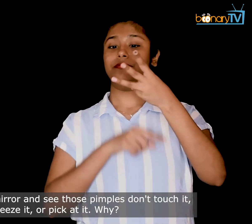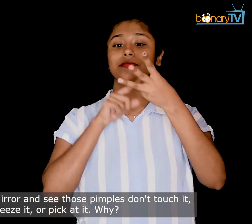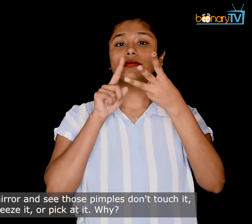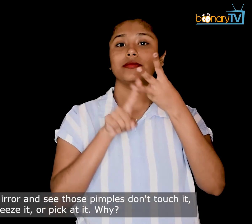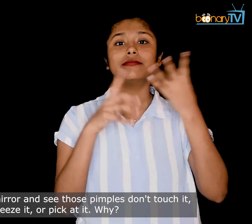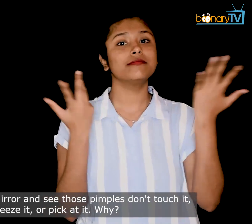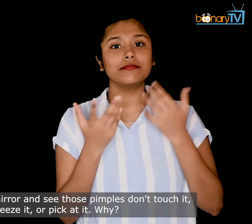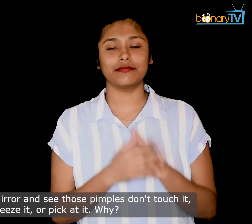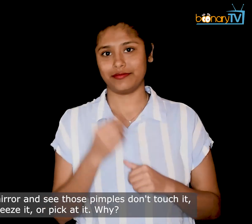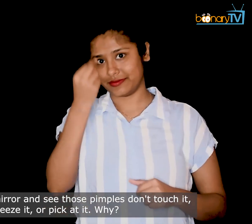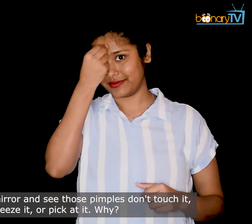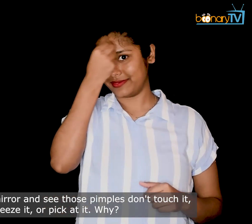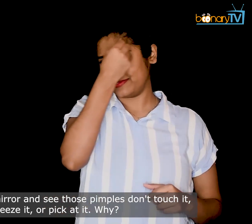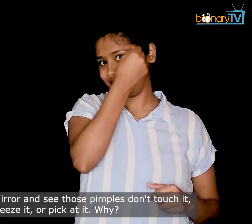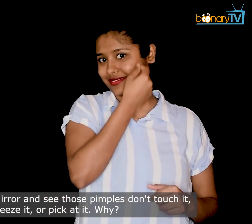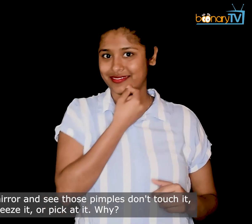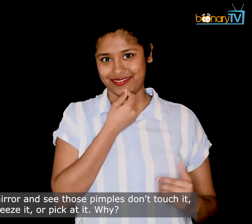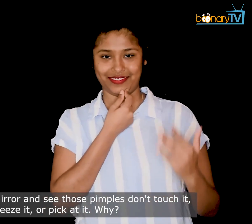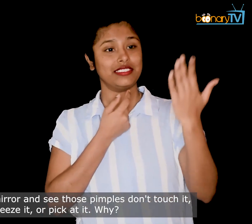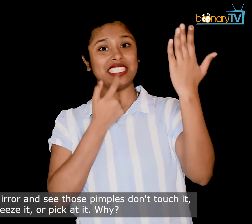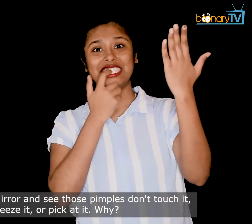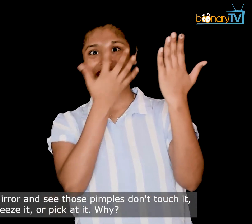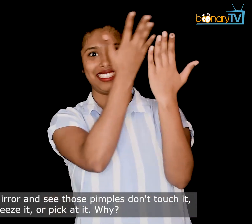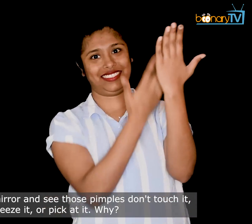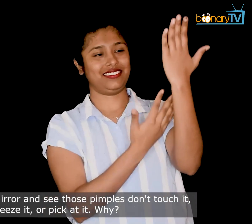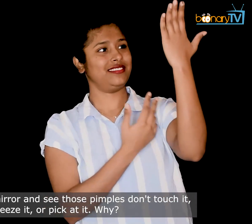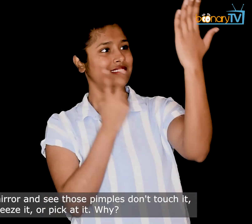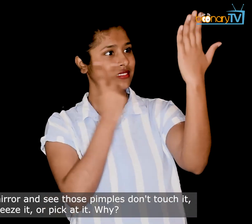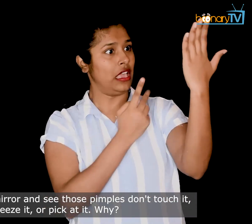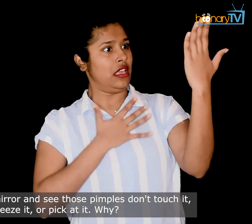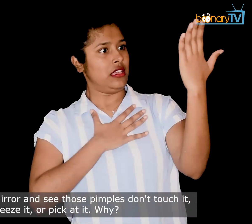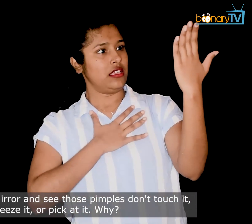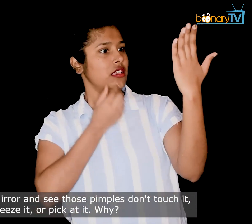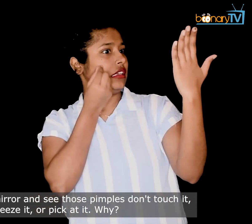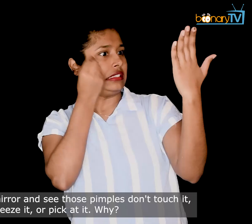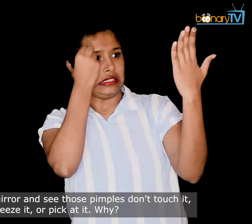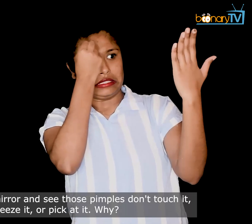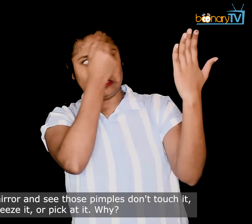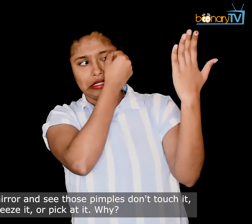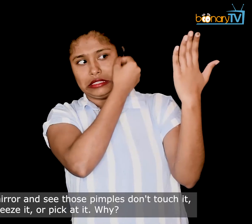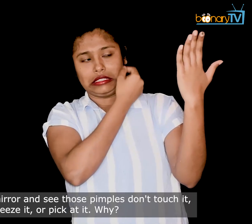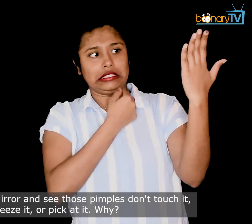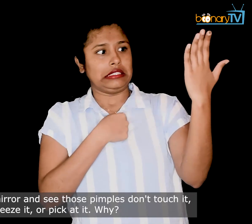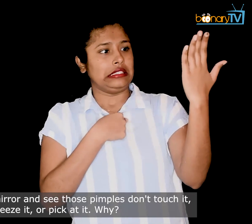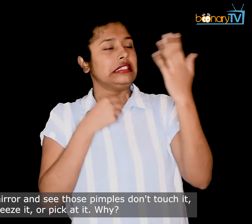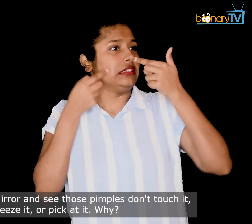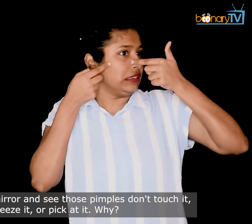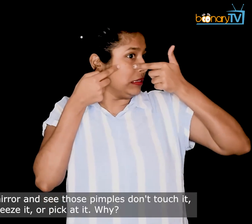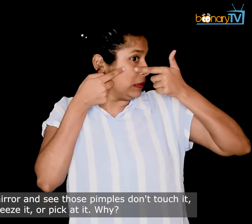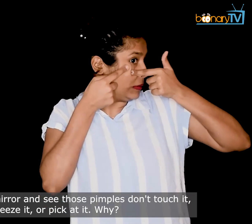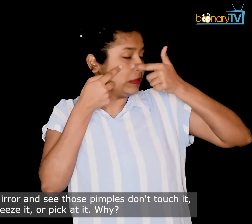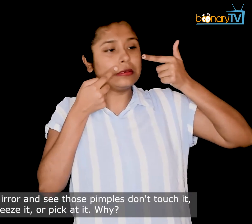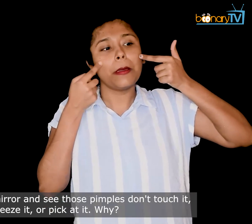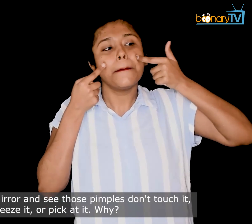in the mirror and see those pimples, don't touch it, squeeze it, or pick at